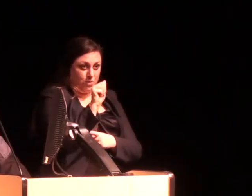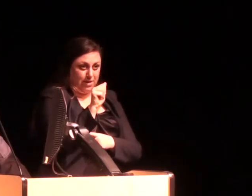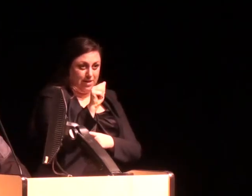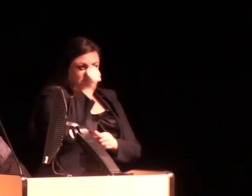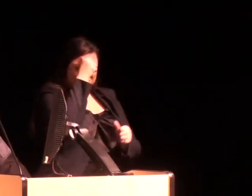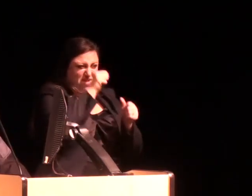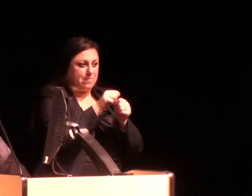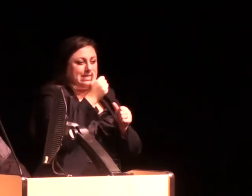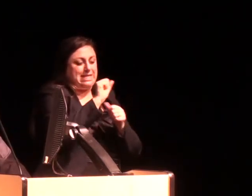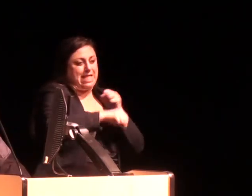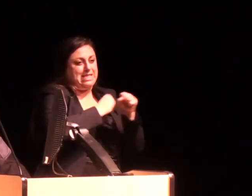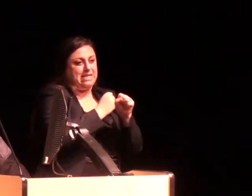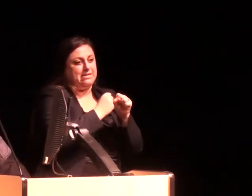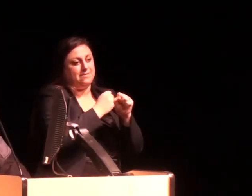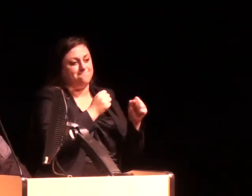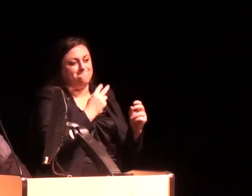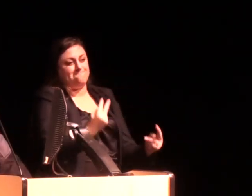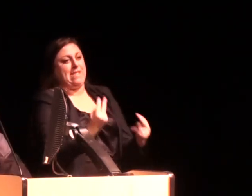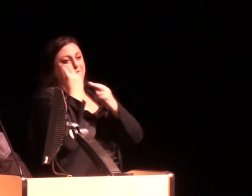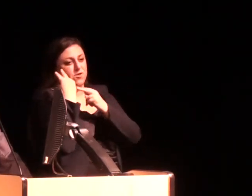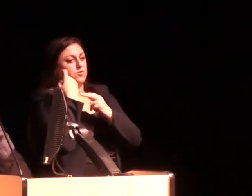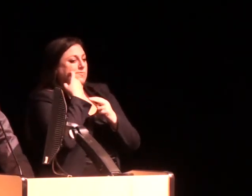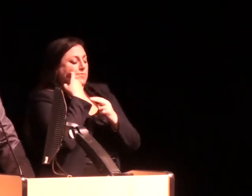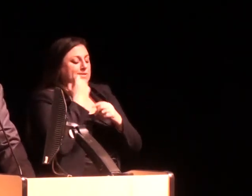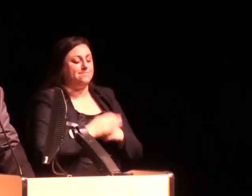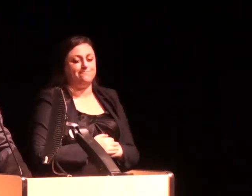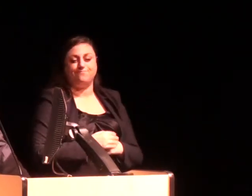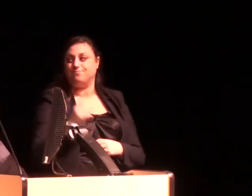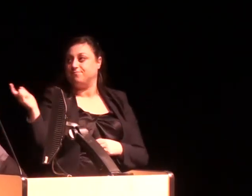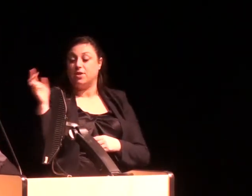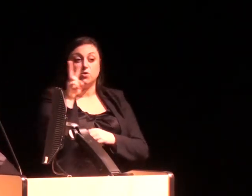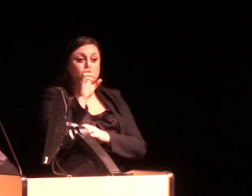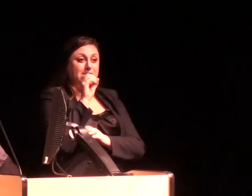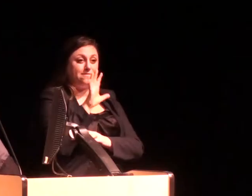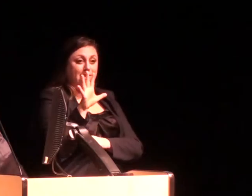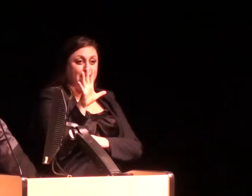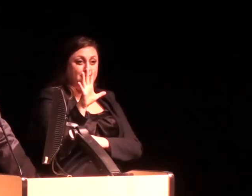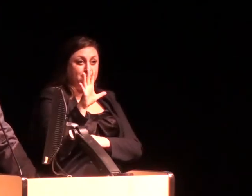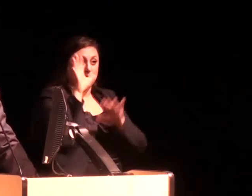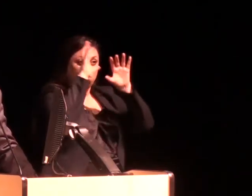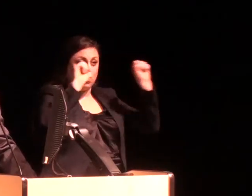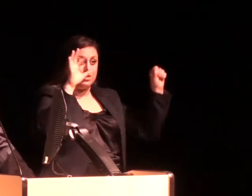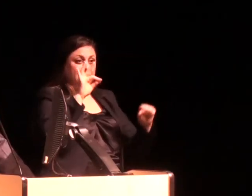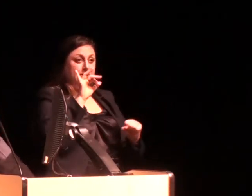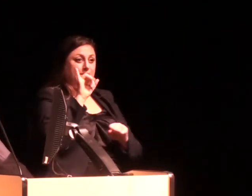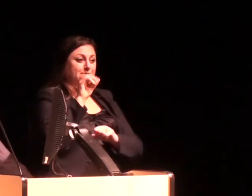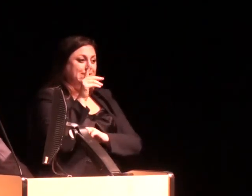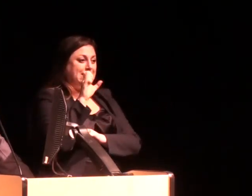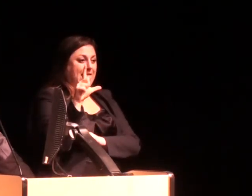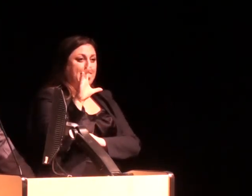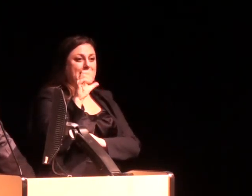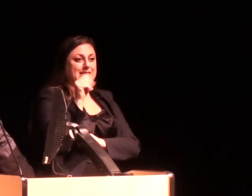10th anniversary. And in September 19, 2005, our former president Fidel Castro wrote, "There is nothing